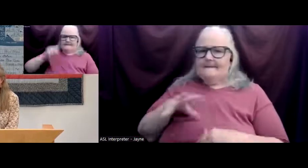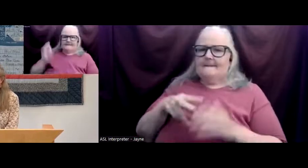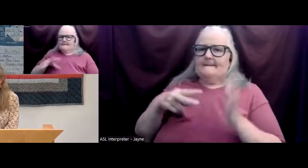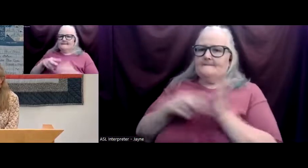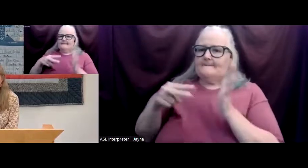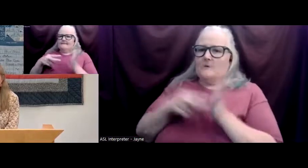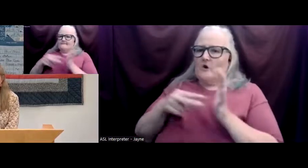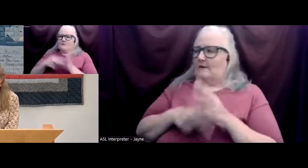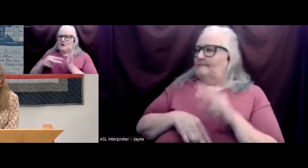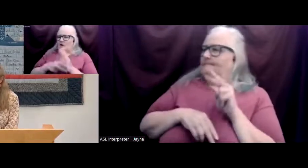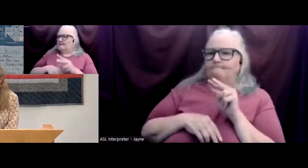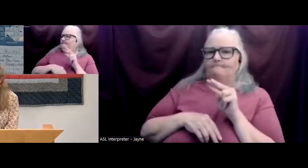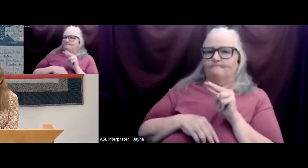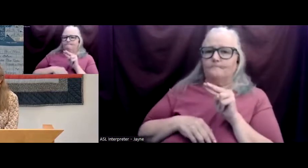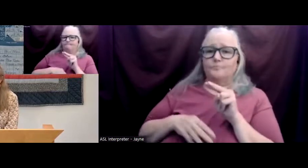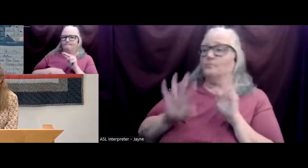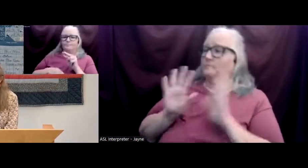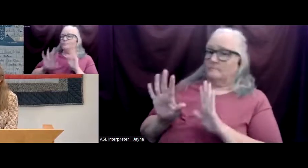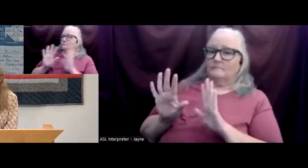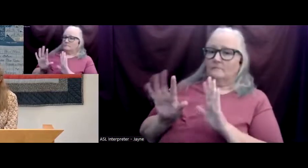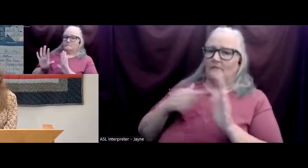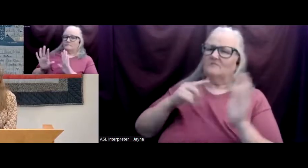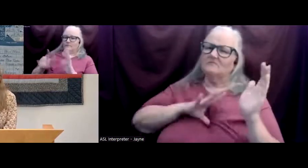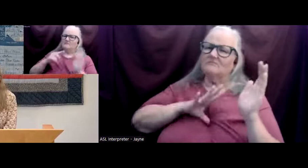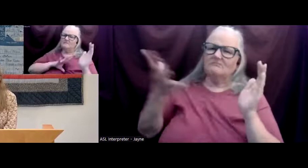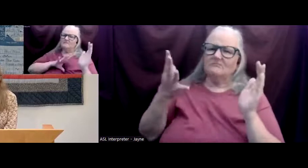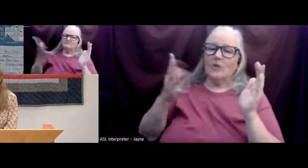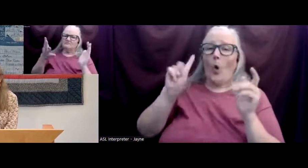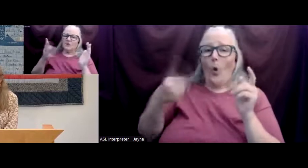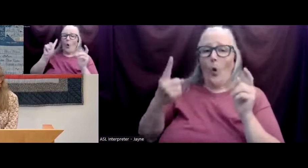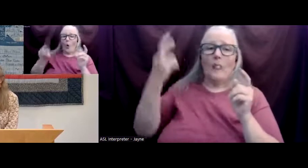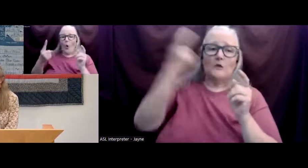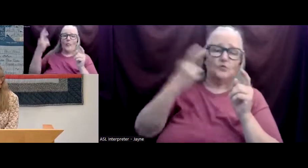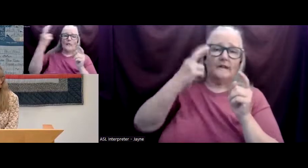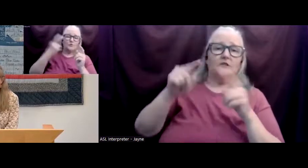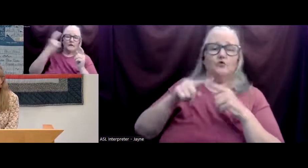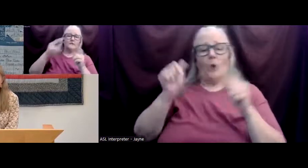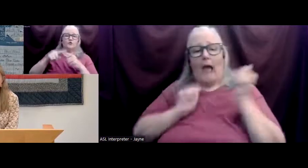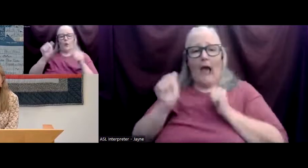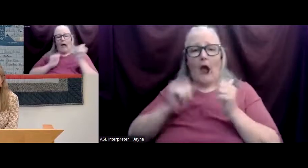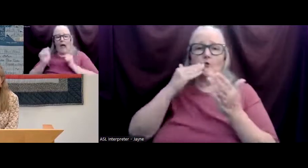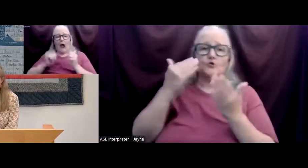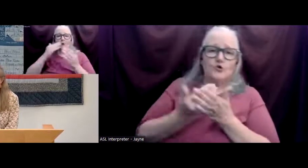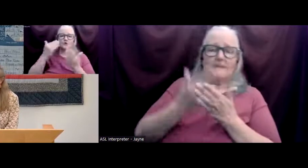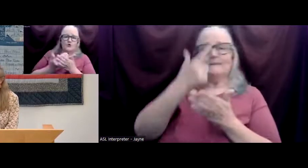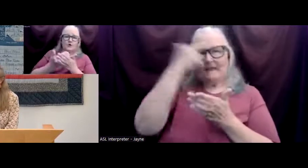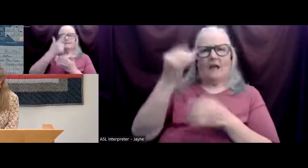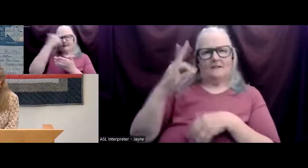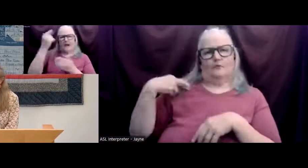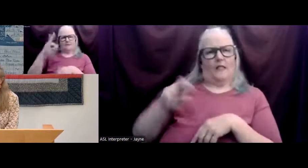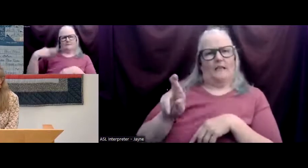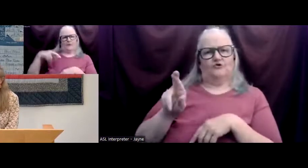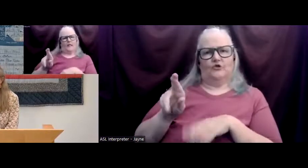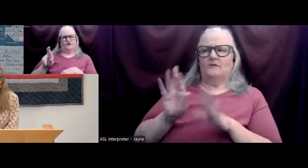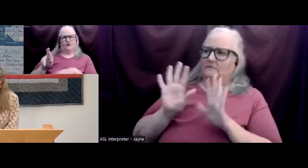back. You know what? I really resent the idea that the only reason someone might be good or moral is because they're religious. I